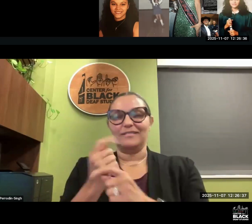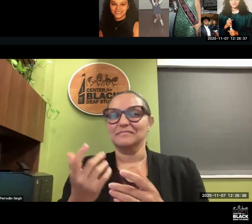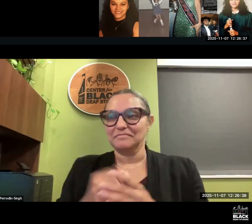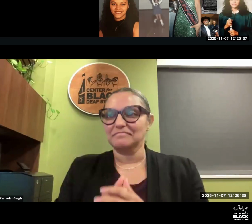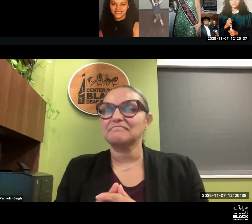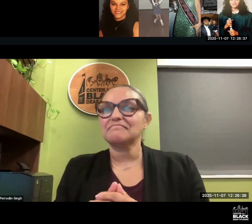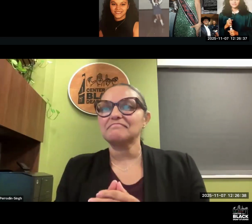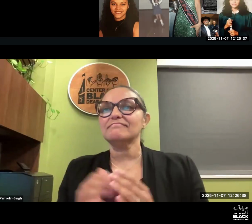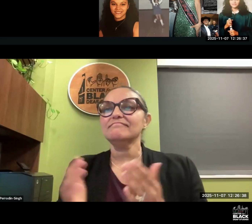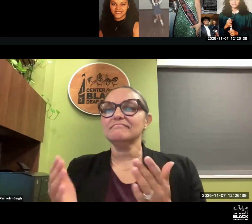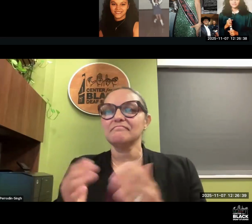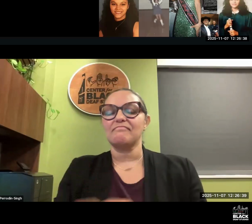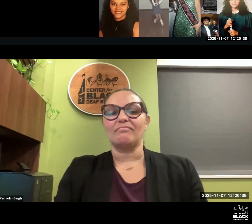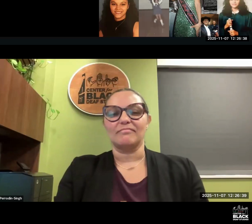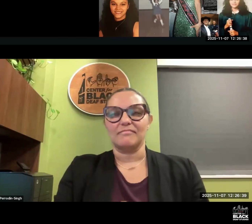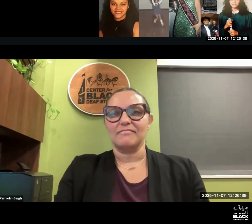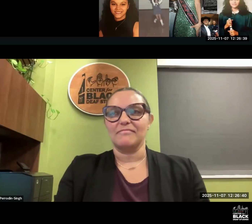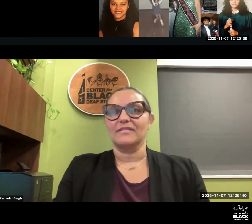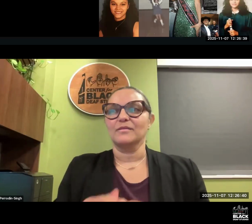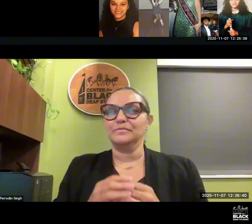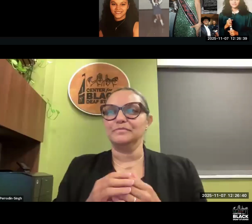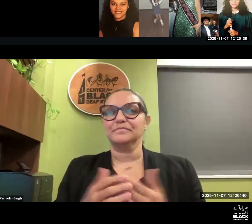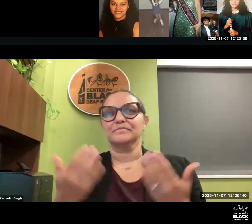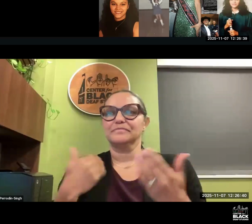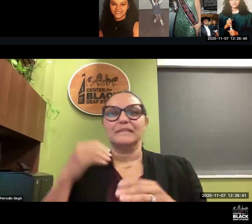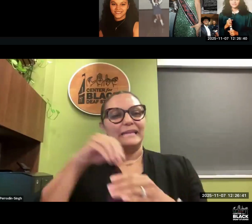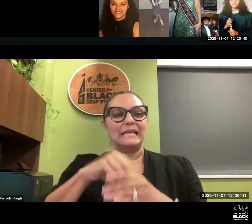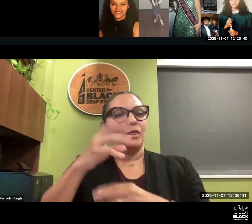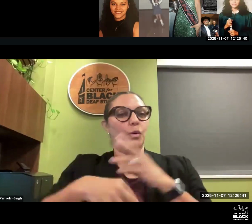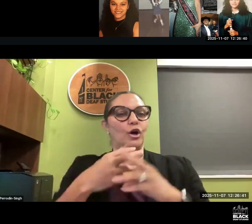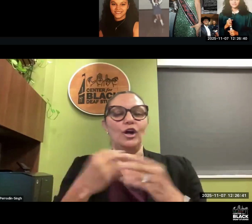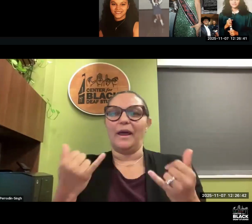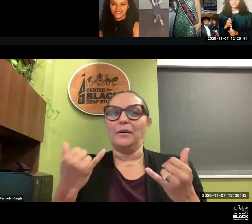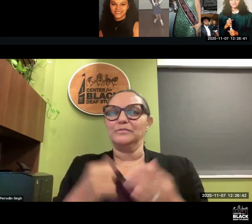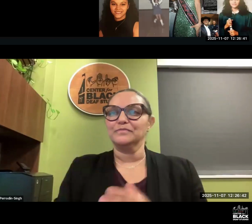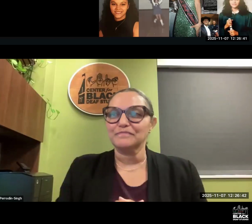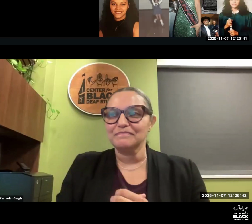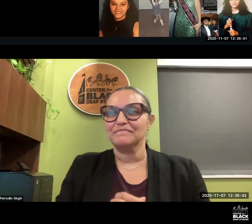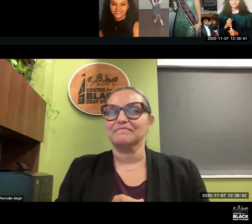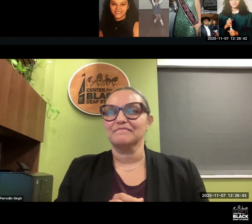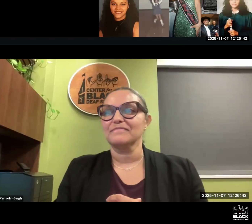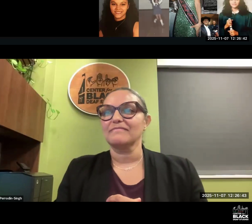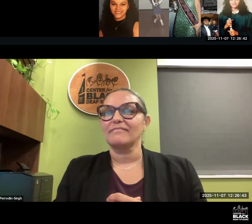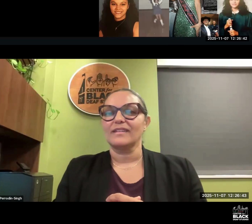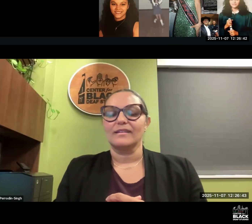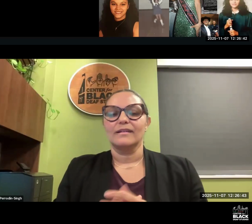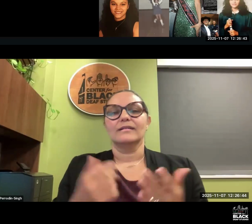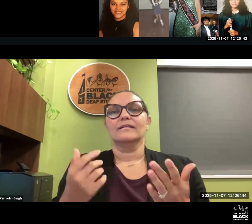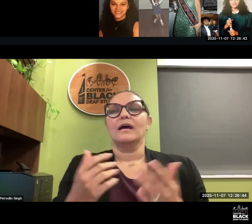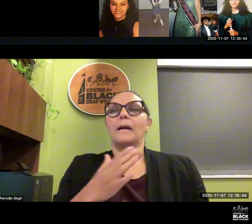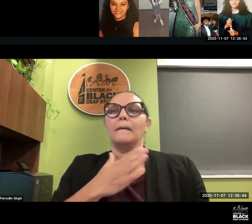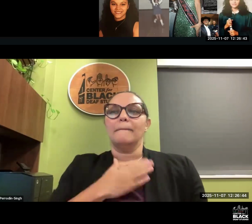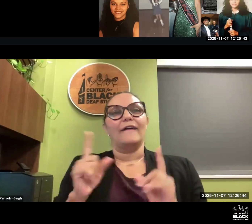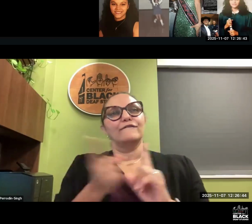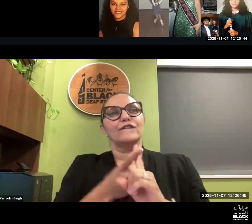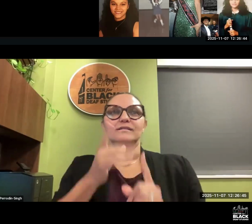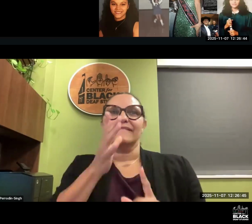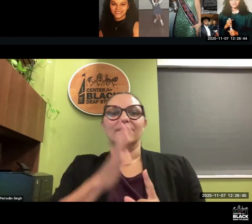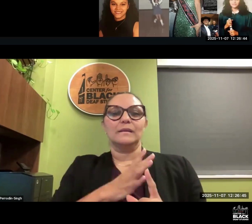birth would be easy. And the universe did prove her to that point. I was born in the car on the way